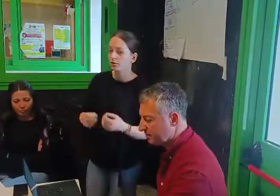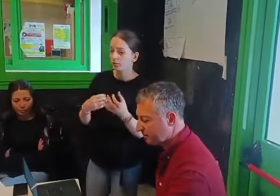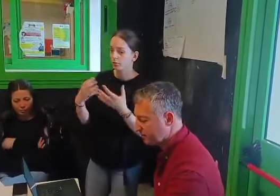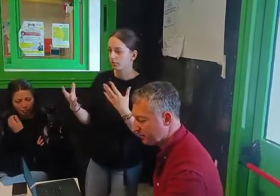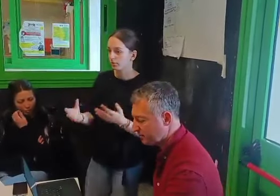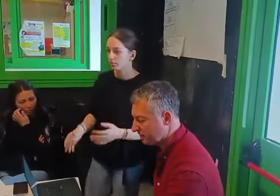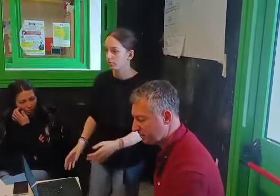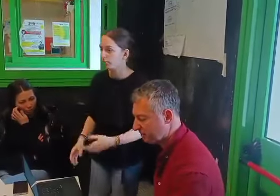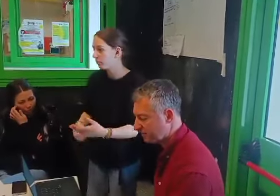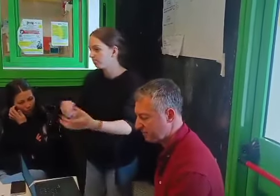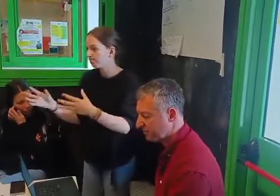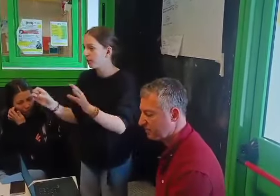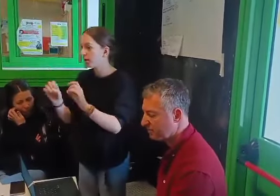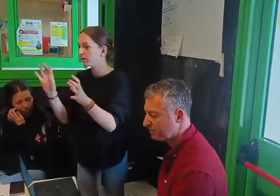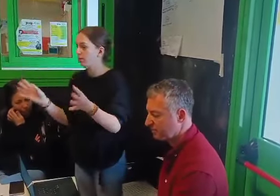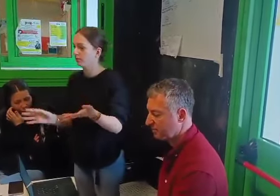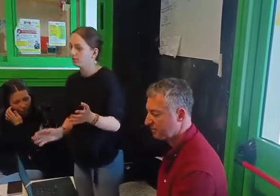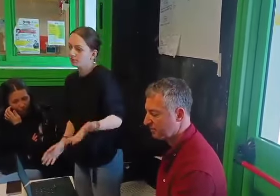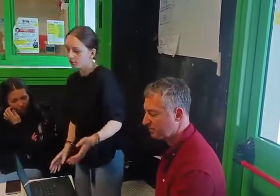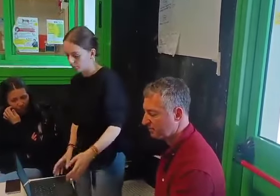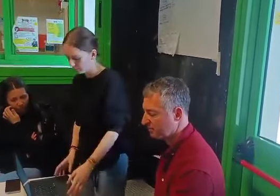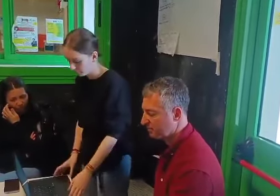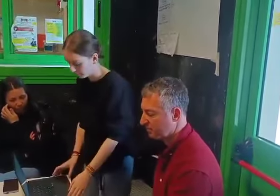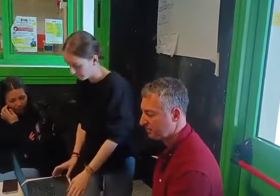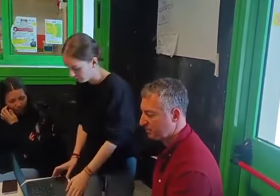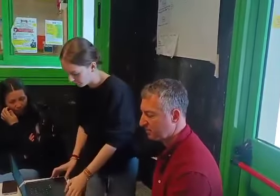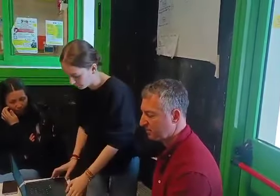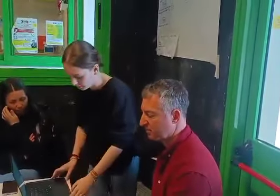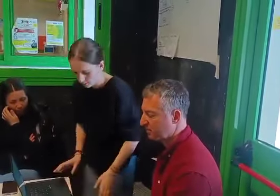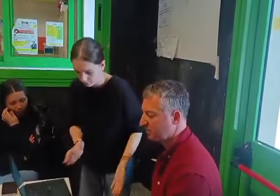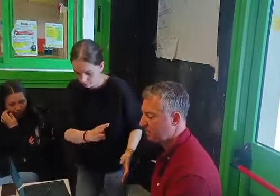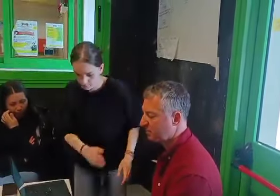biologically and just ethically. Yes. Thank you.